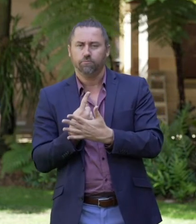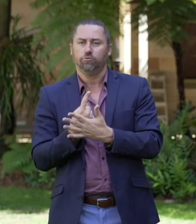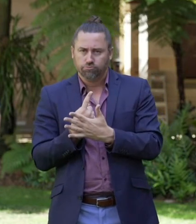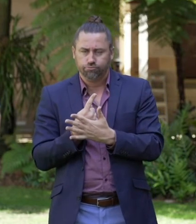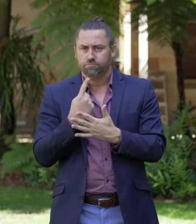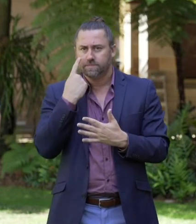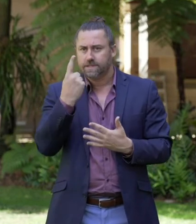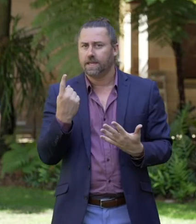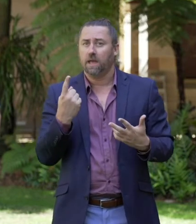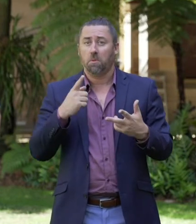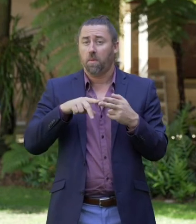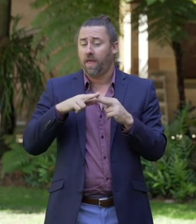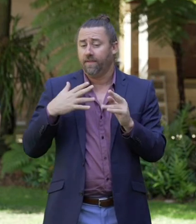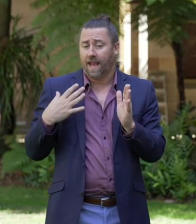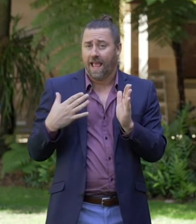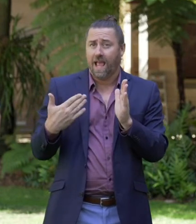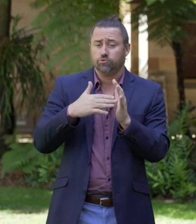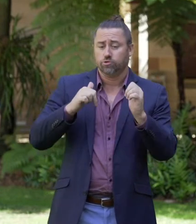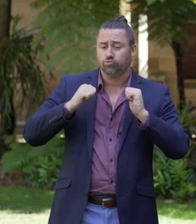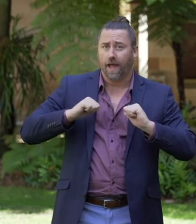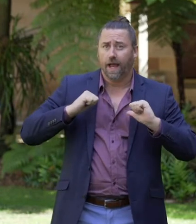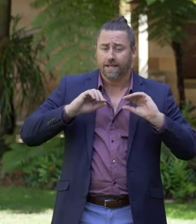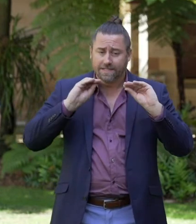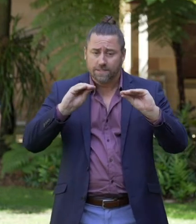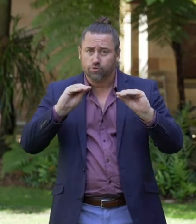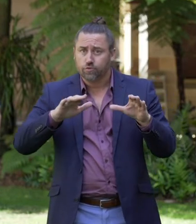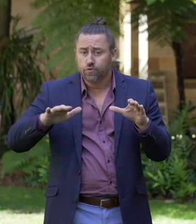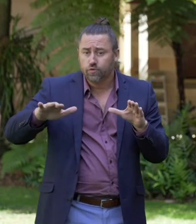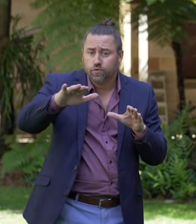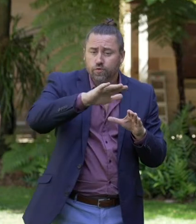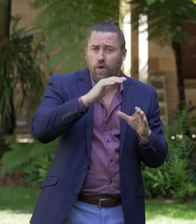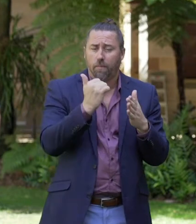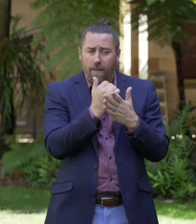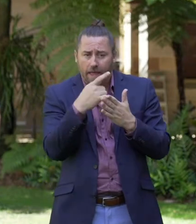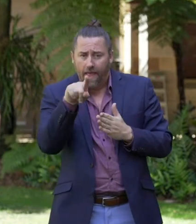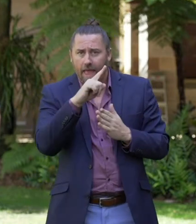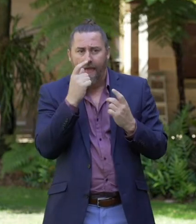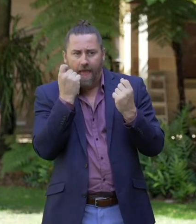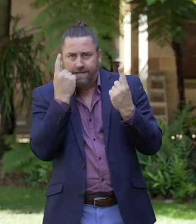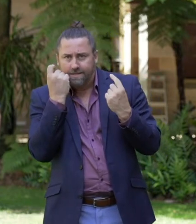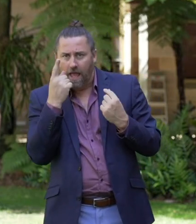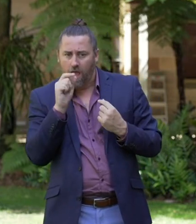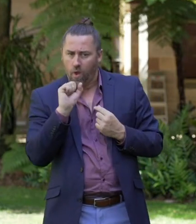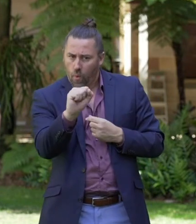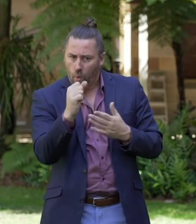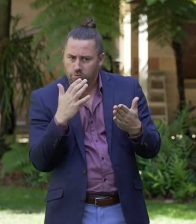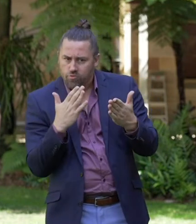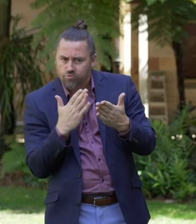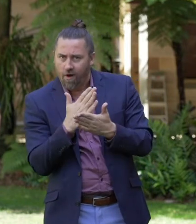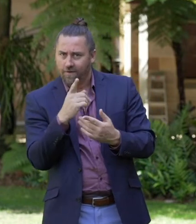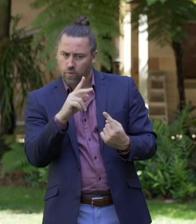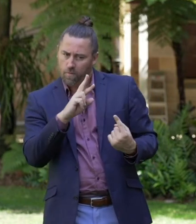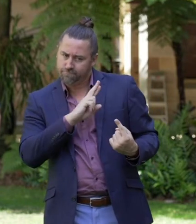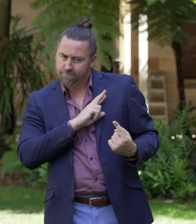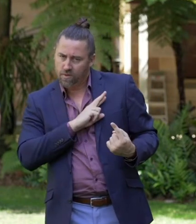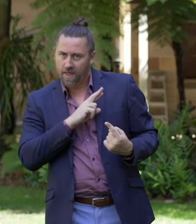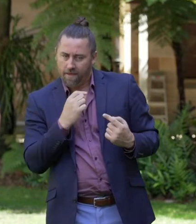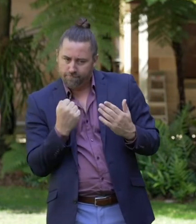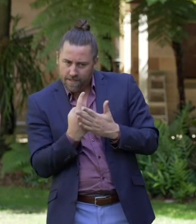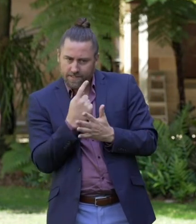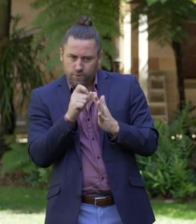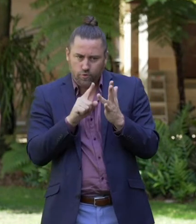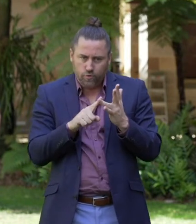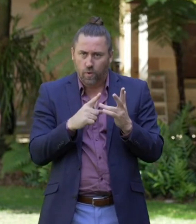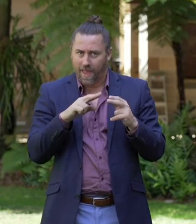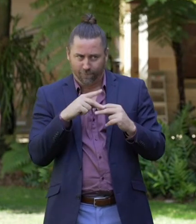see more training, more understanding of people's rights and obligations, that people know where to go and